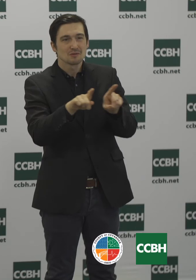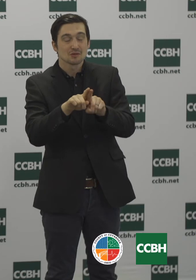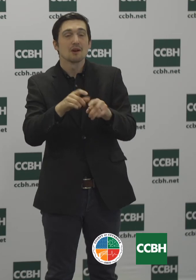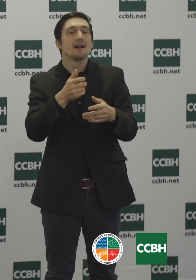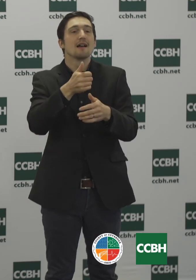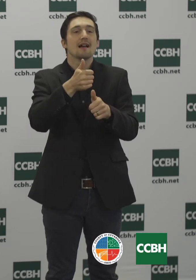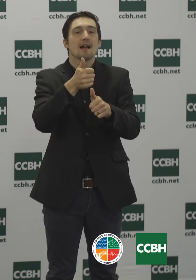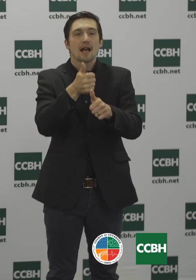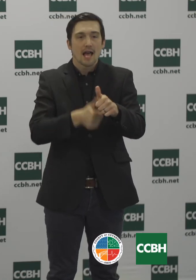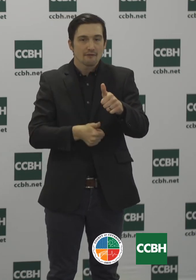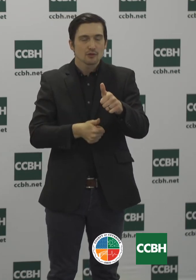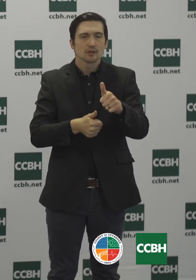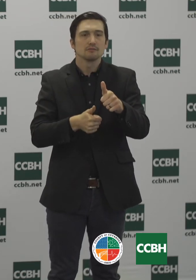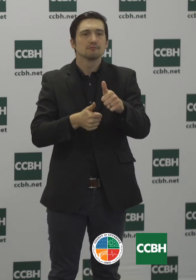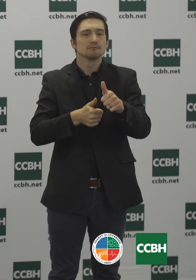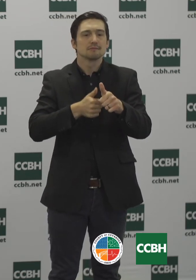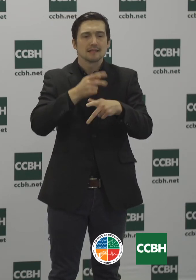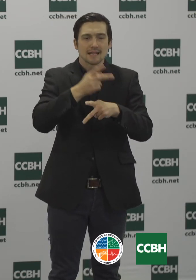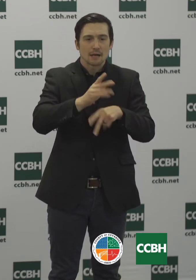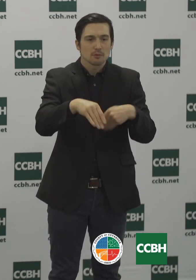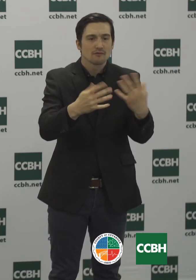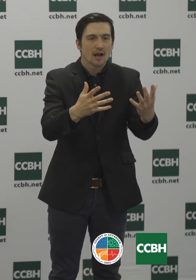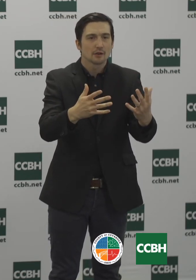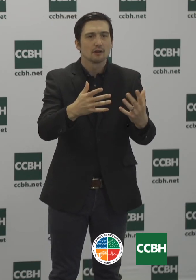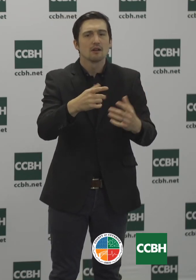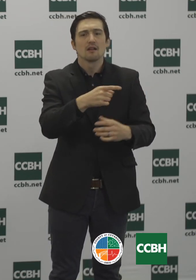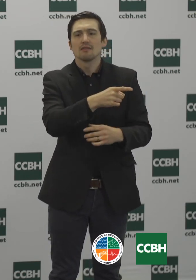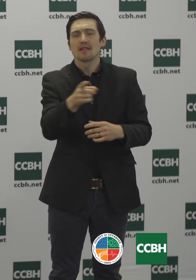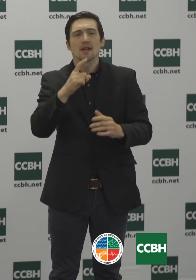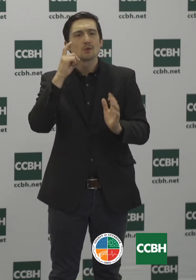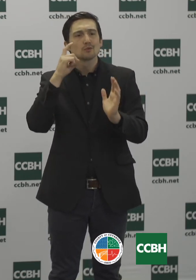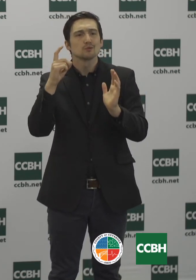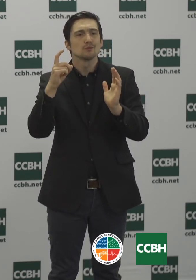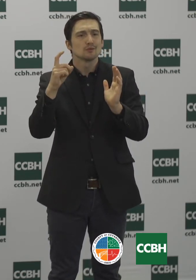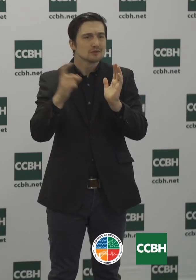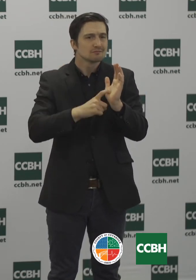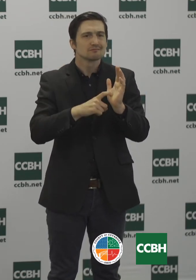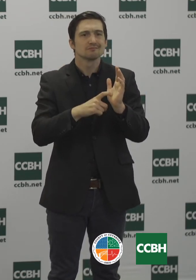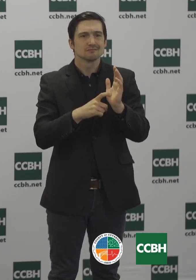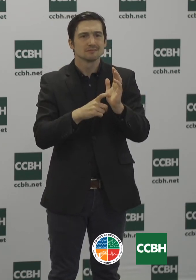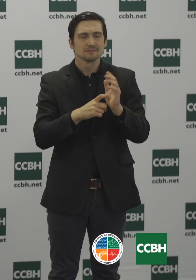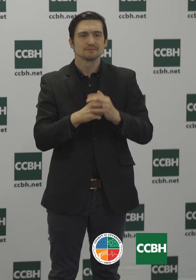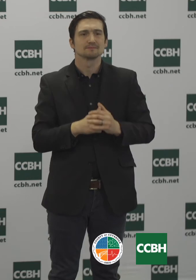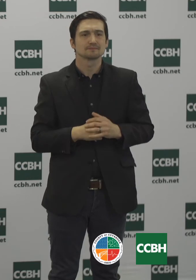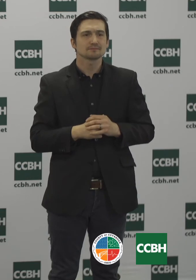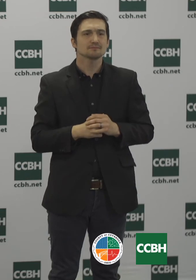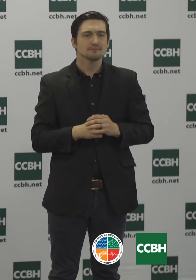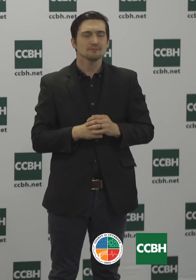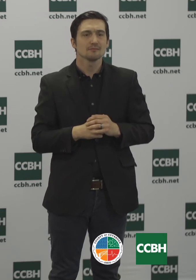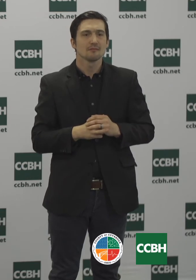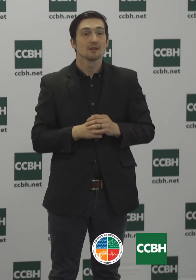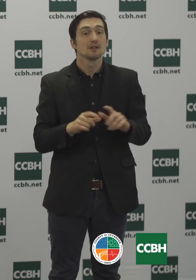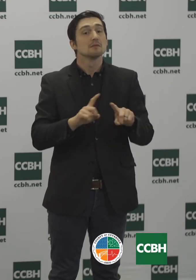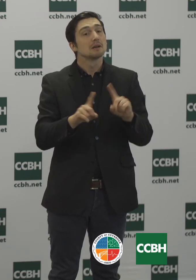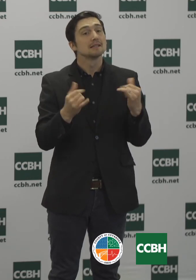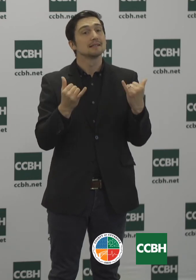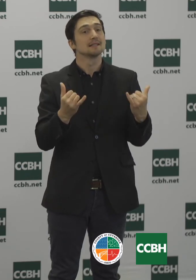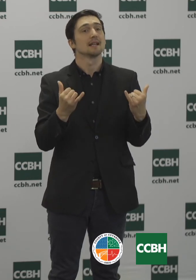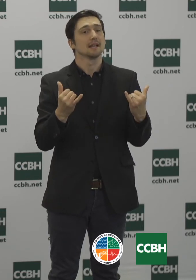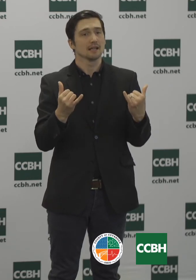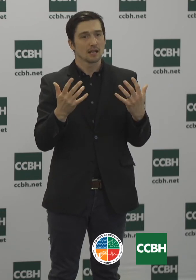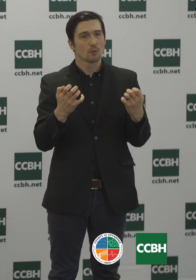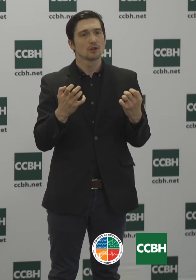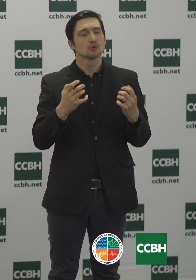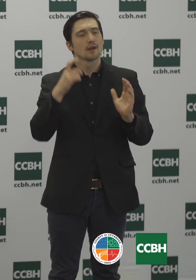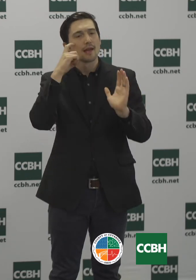deserves recognition for meeting the challenge none of us have ever faced before. But today I would like to acknowledge